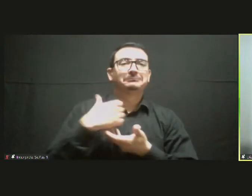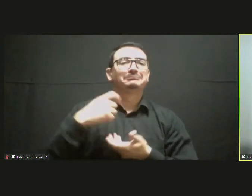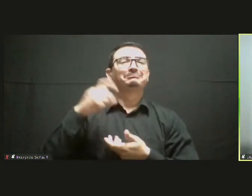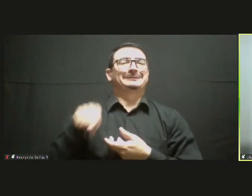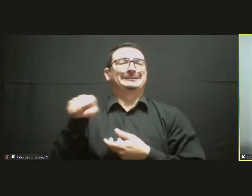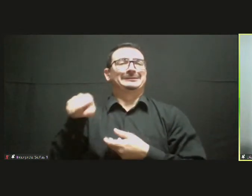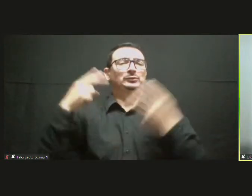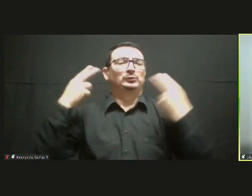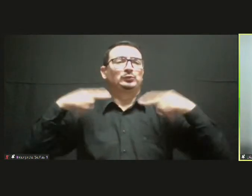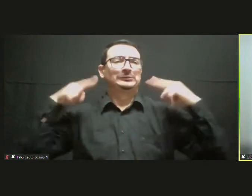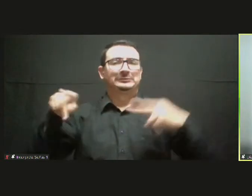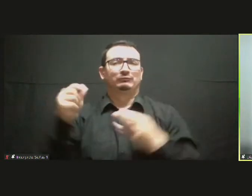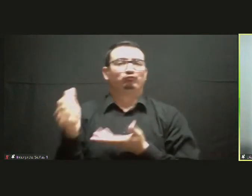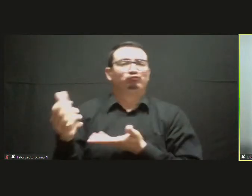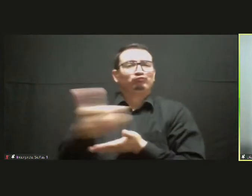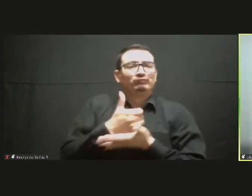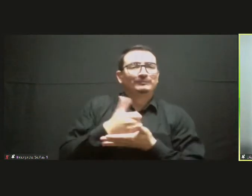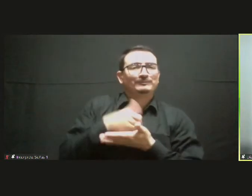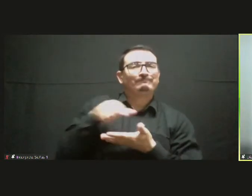Tourism direct